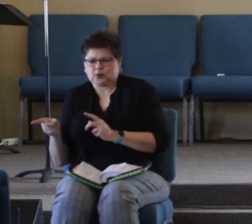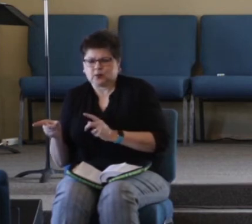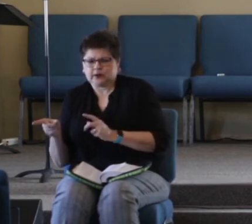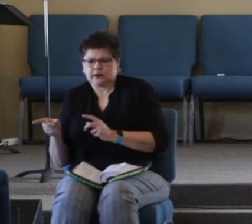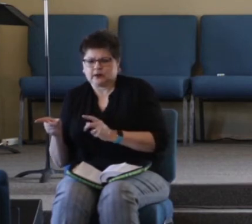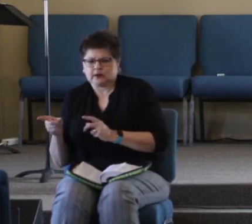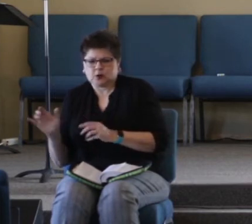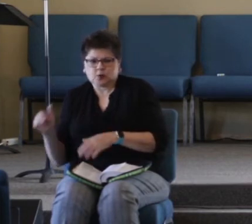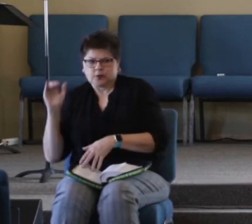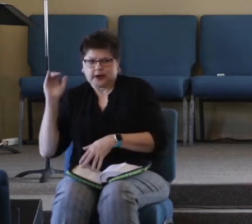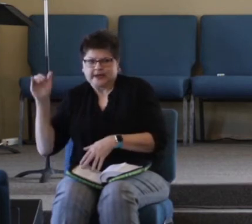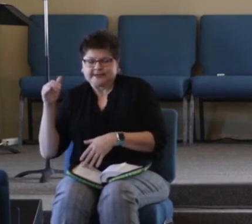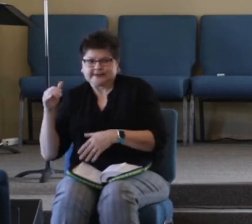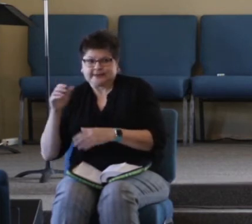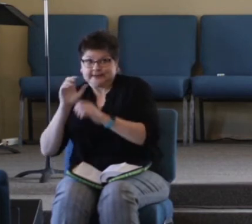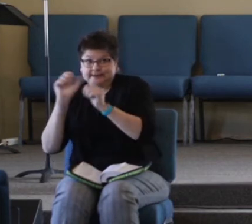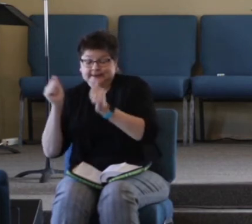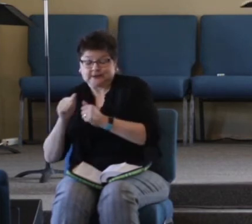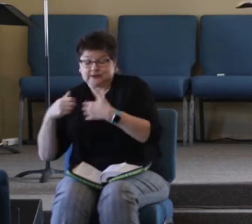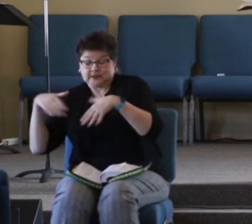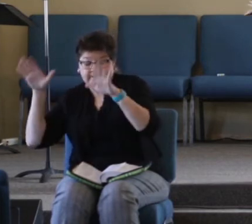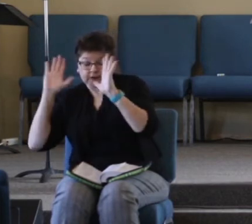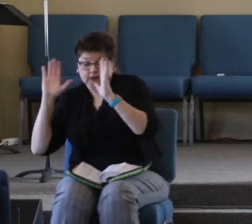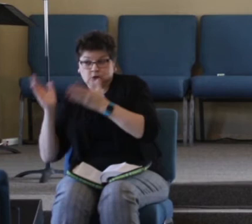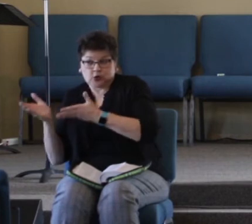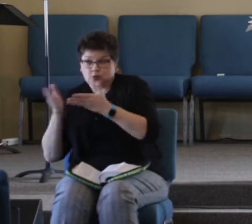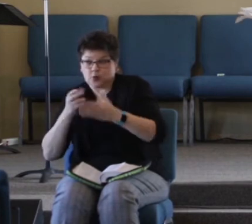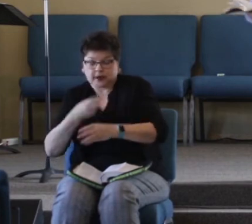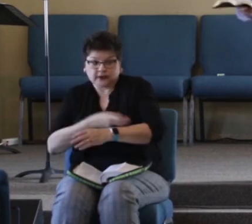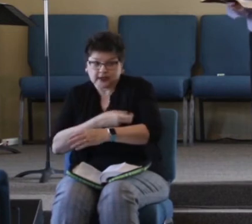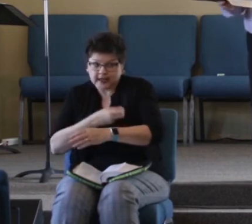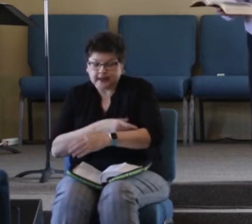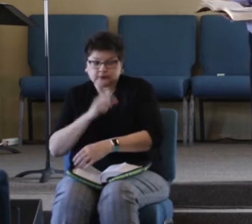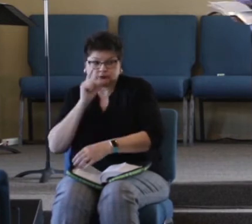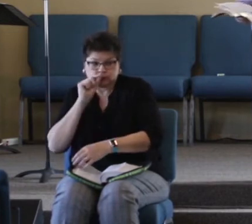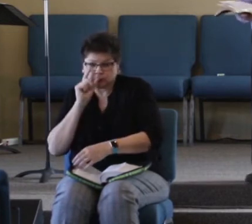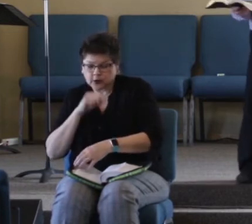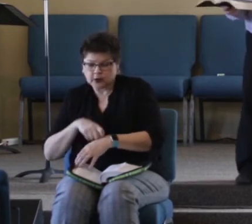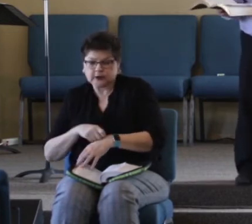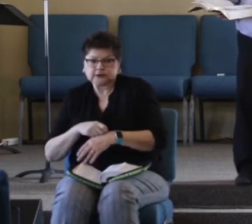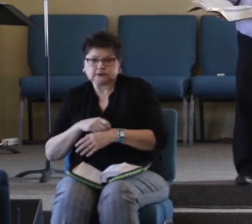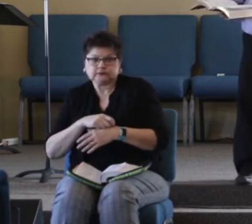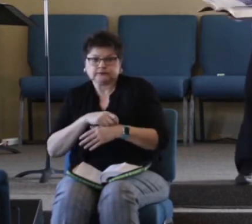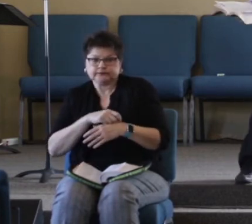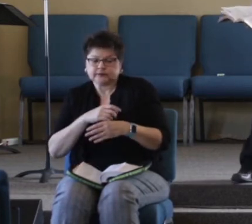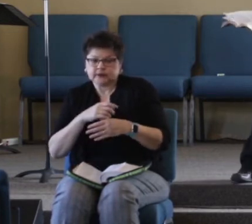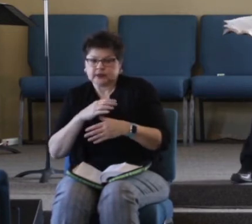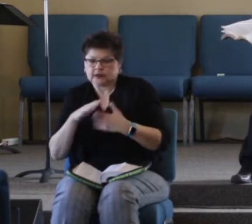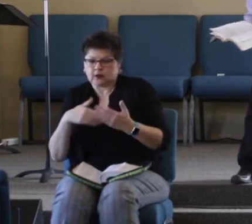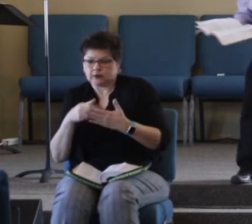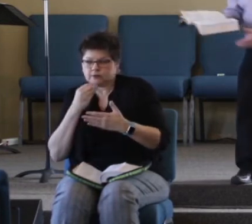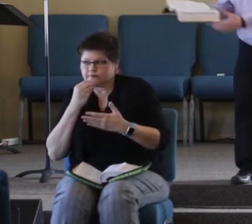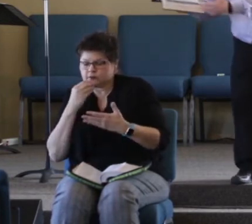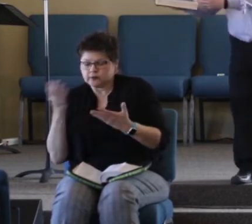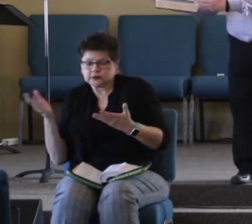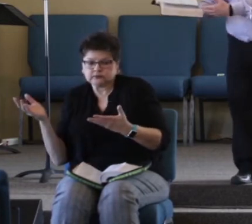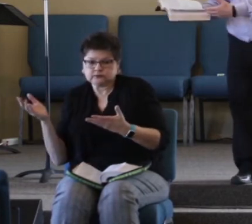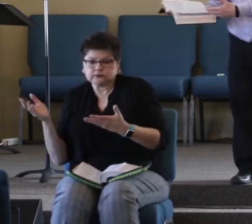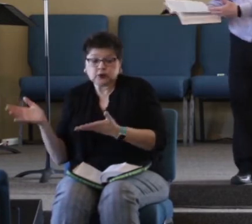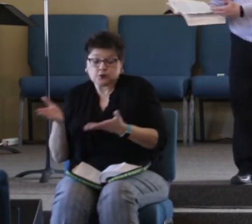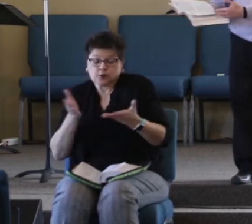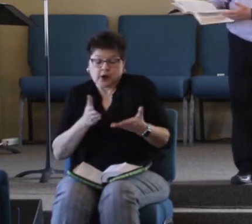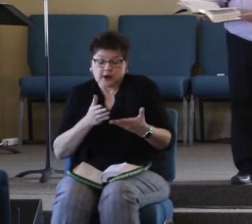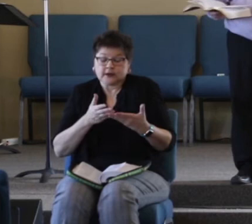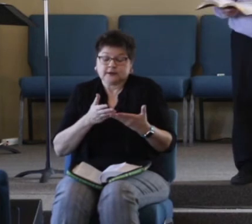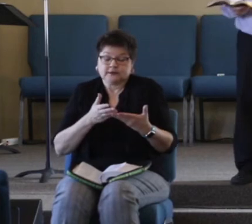sacrificial system. That you brought the lambs, you brought the doves, you brought the grain, you brought the wine, and you brought your